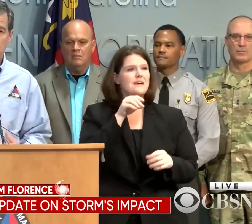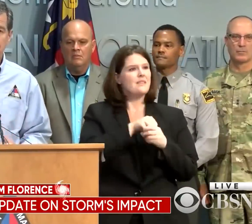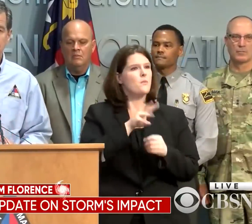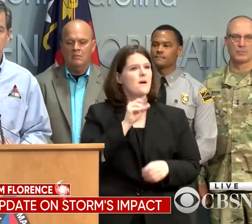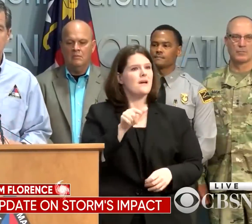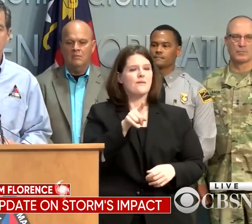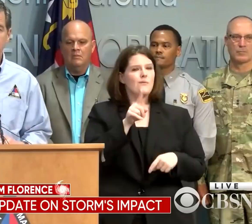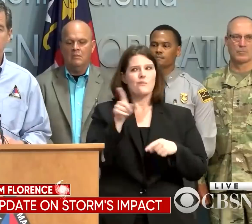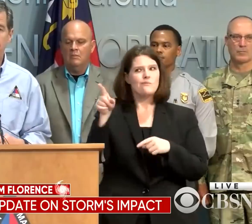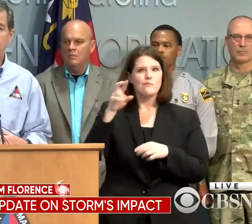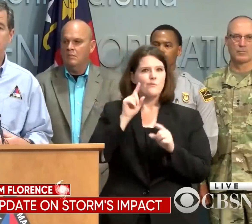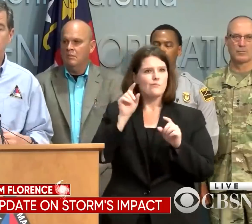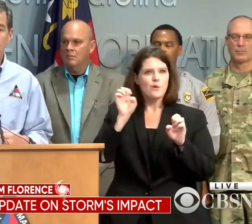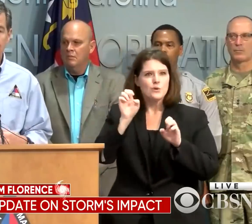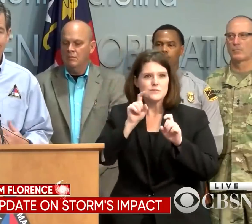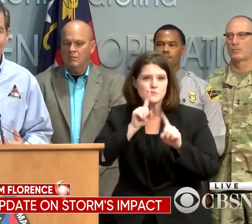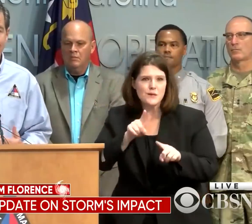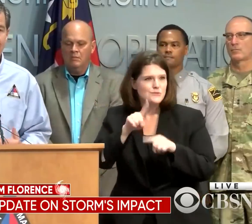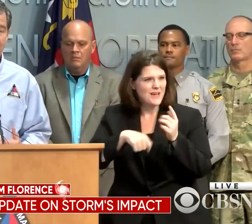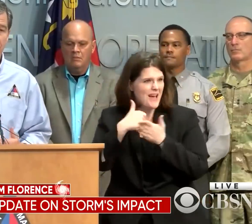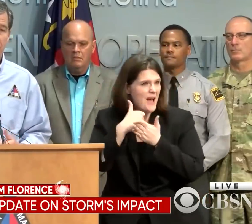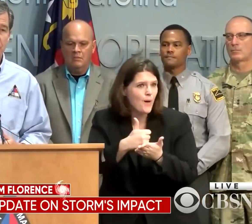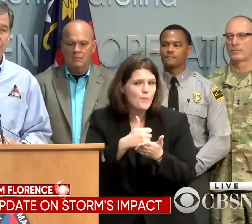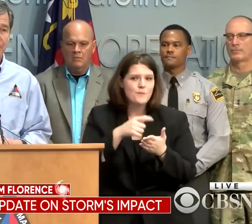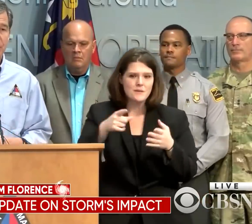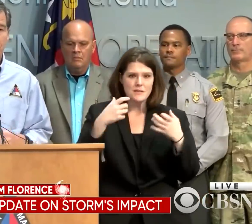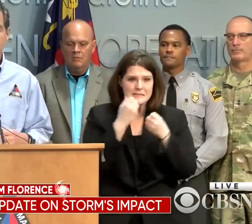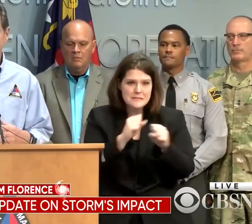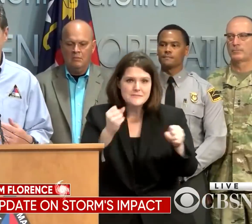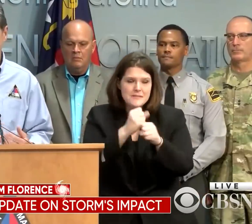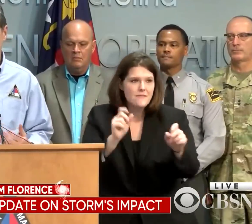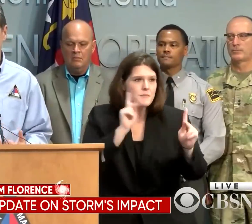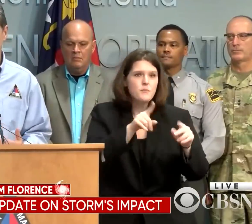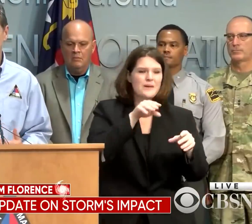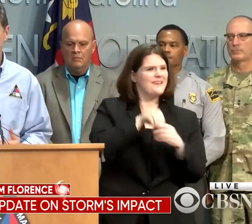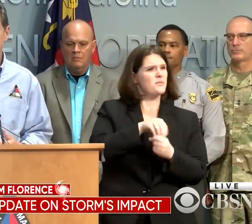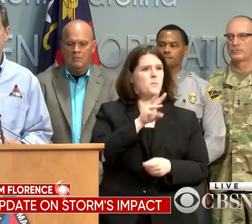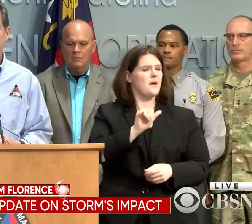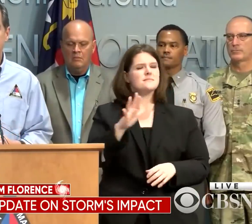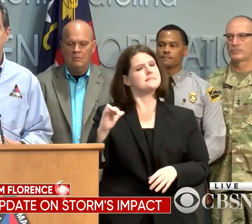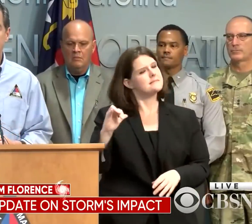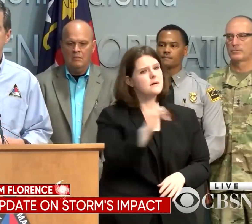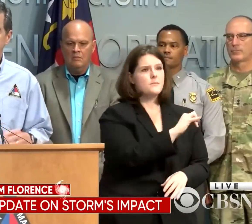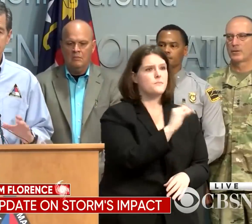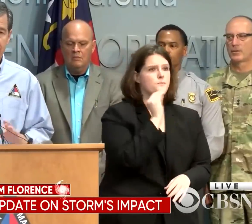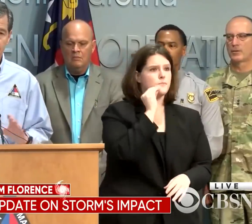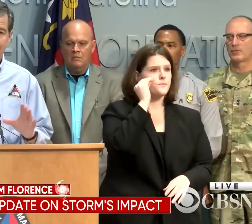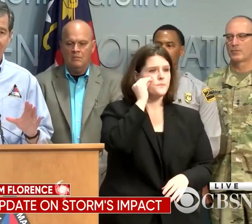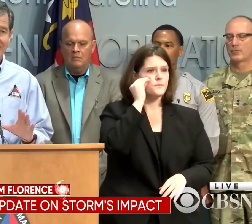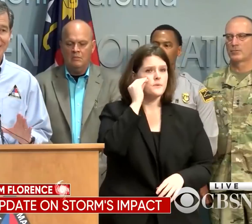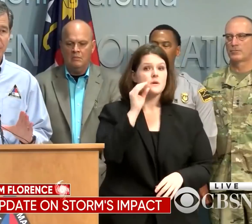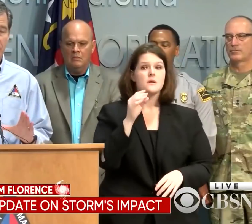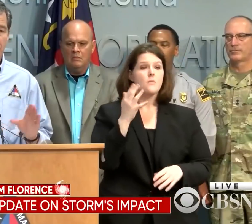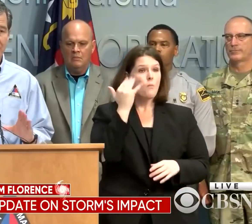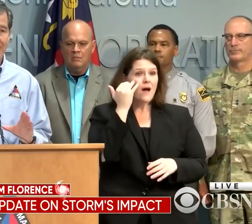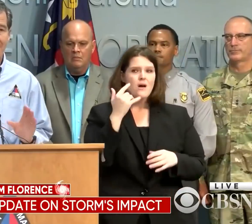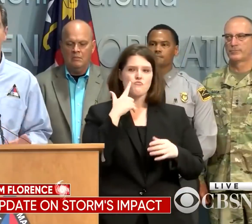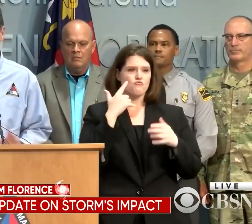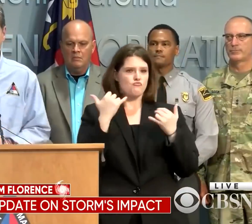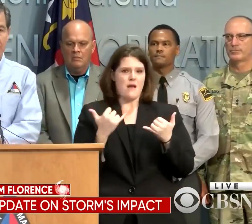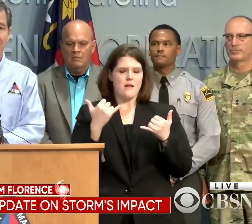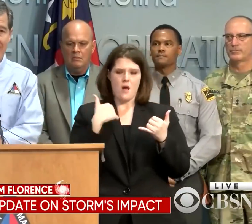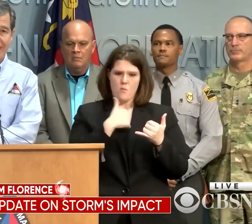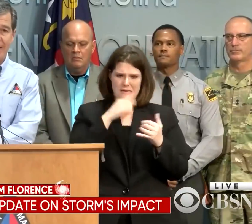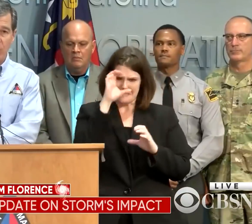way of emergency responders, relief efforts, utility crews, particularly as we're having a difficult